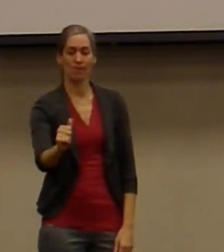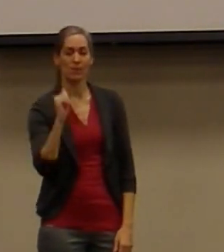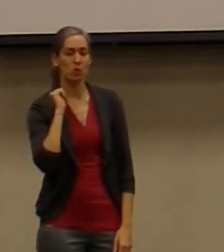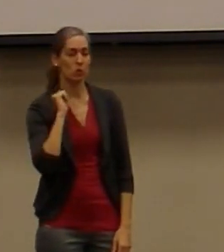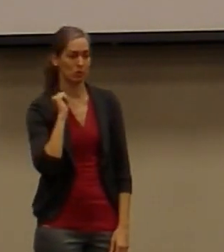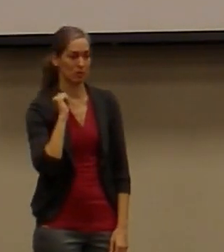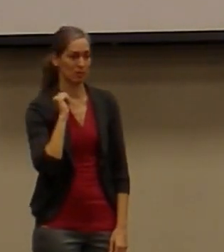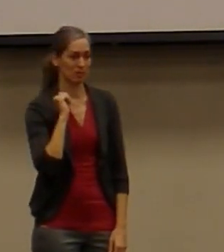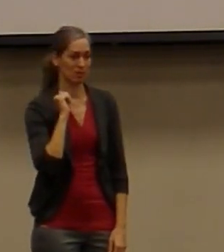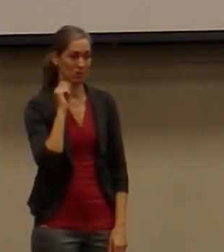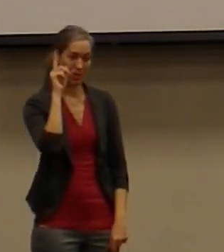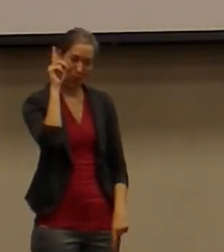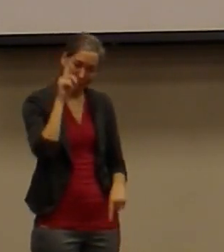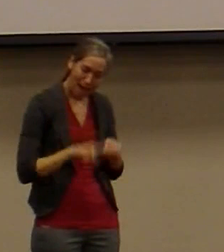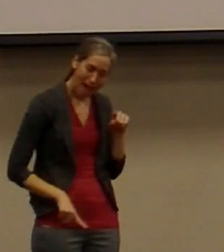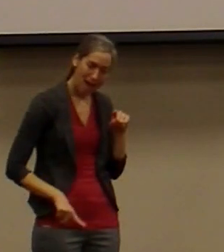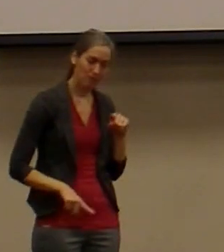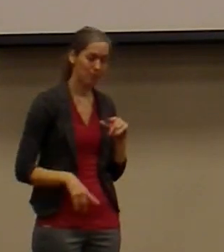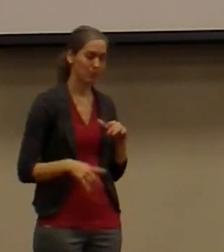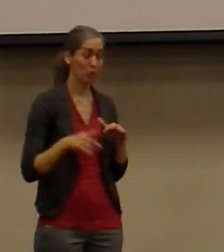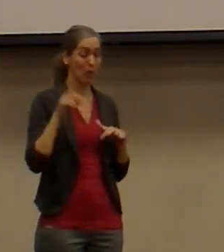go unaddressed, he felt.